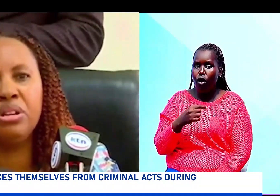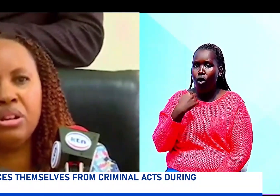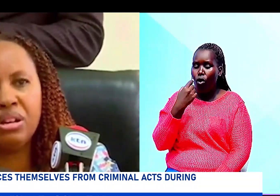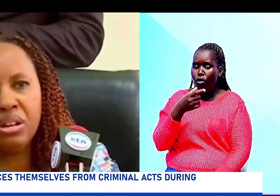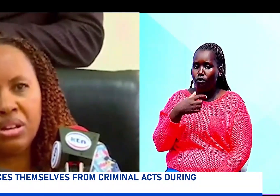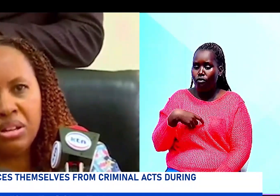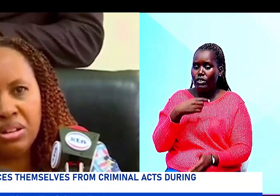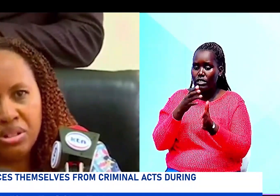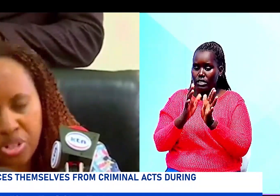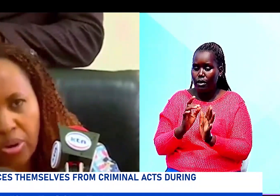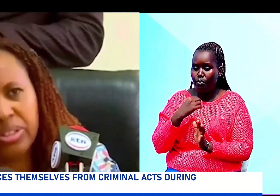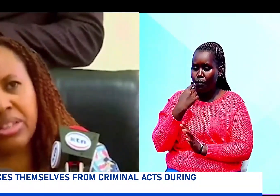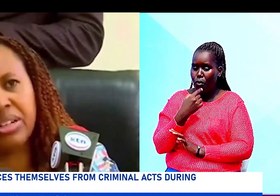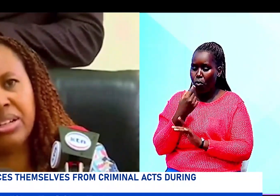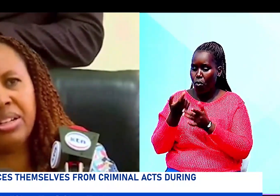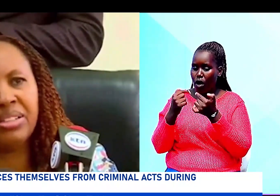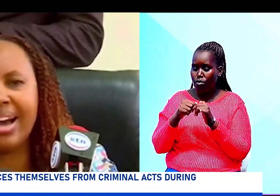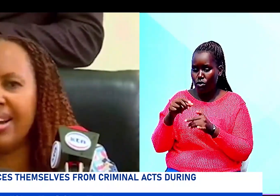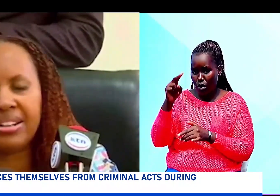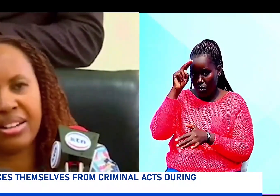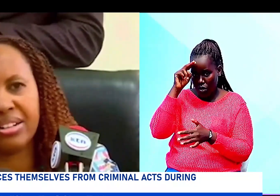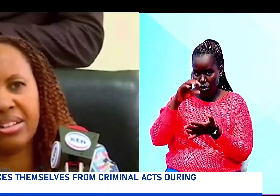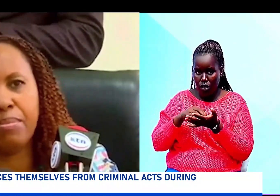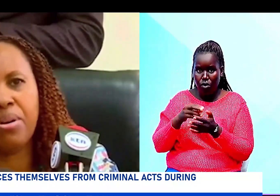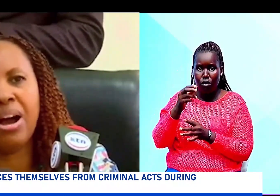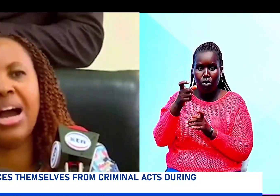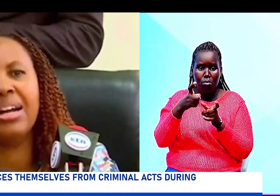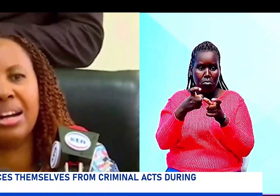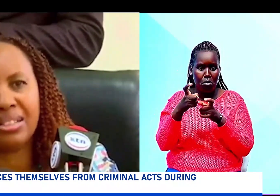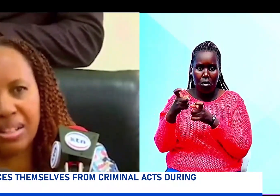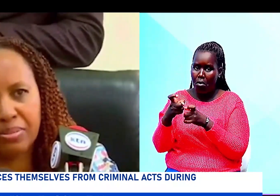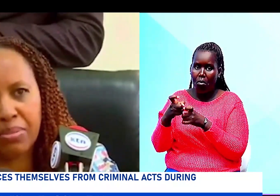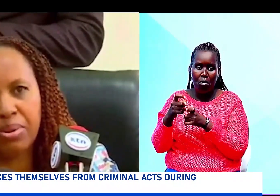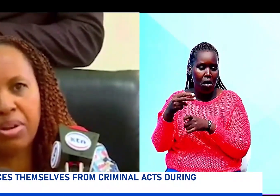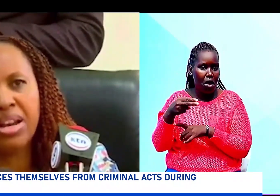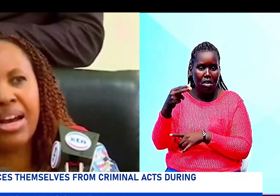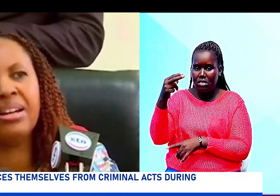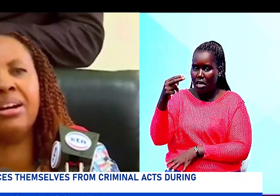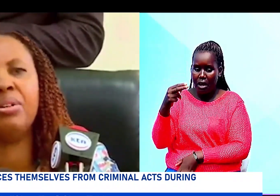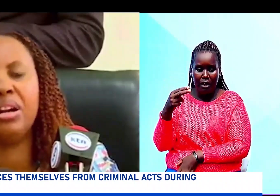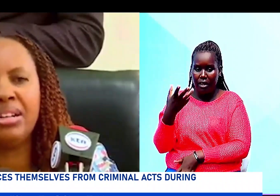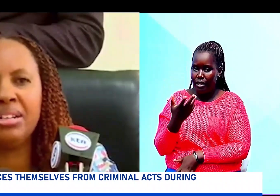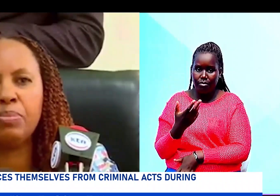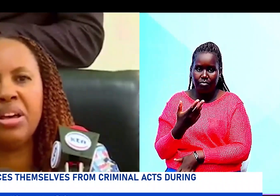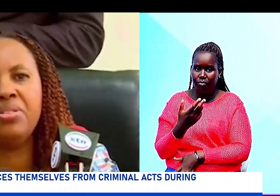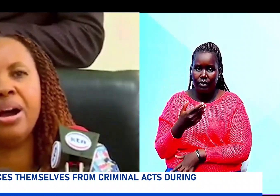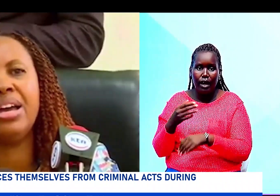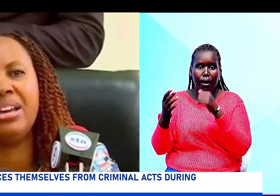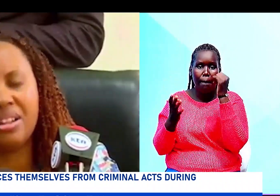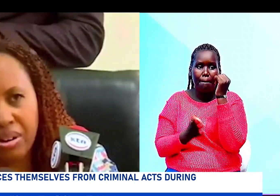be shot is highly regrettable, unacceptable, and can only display your